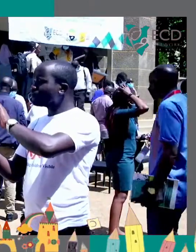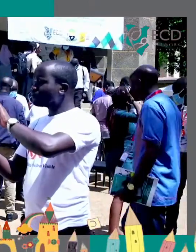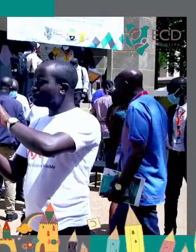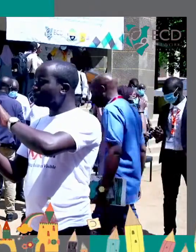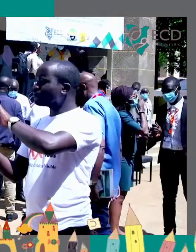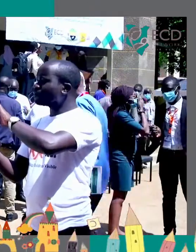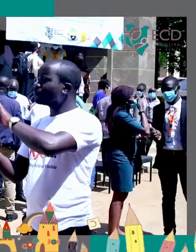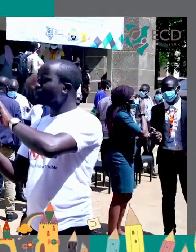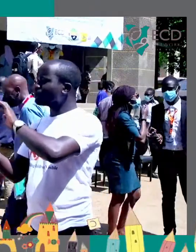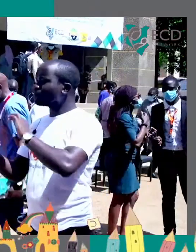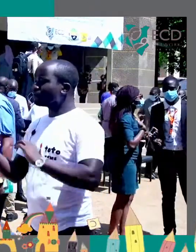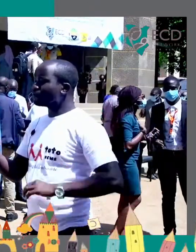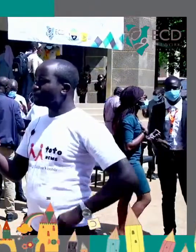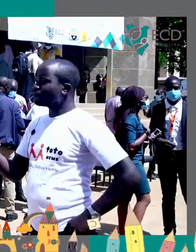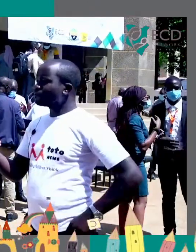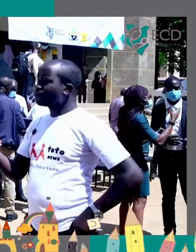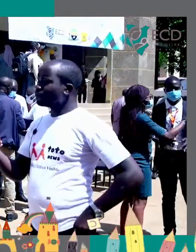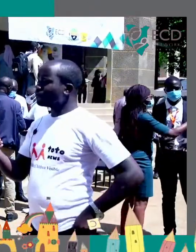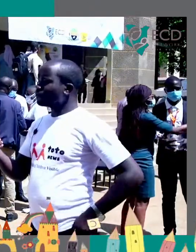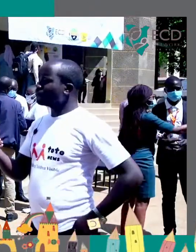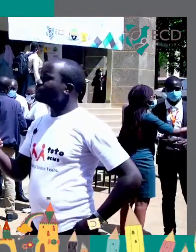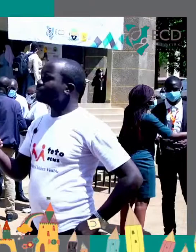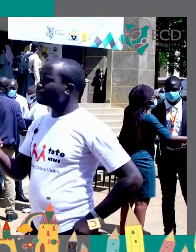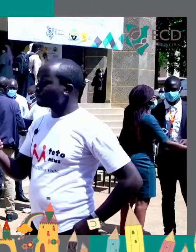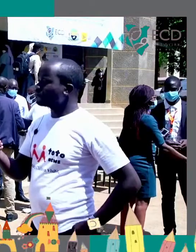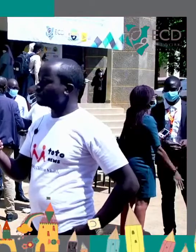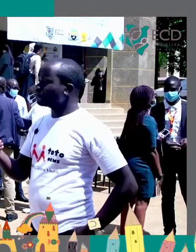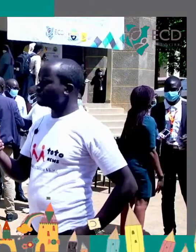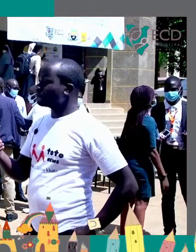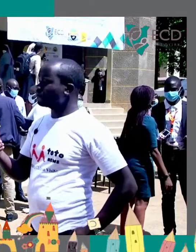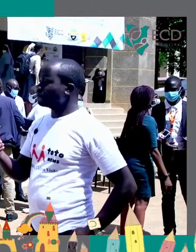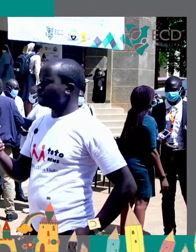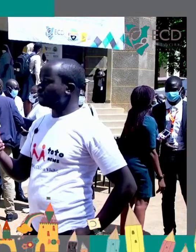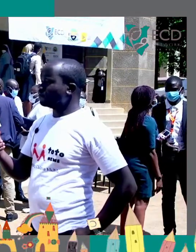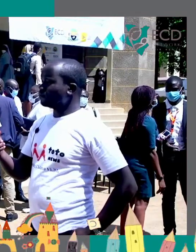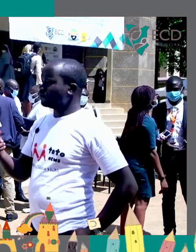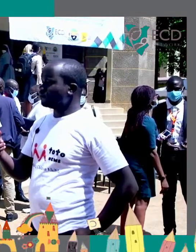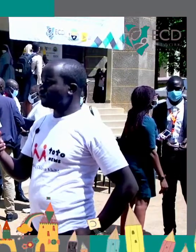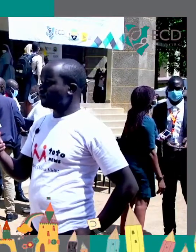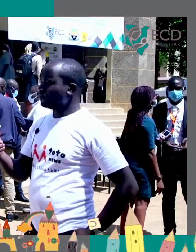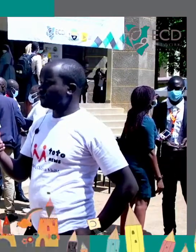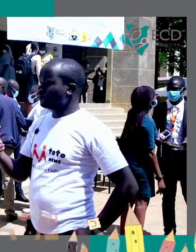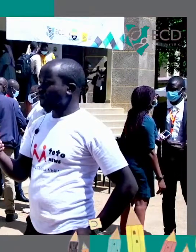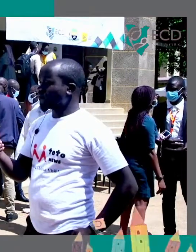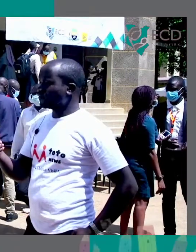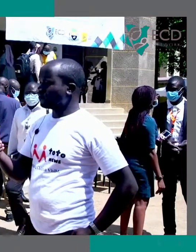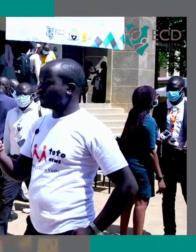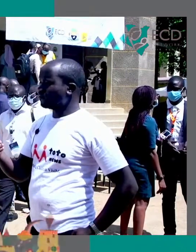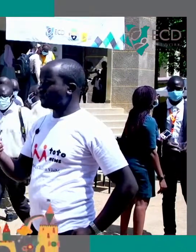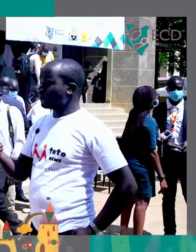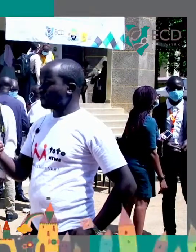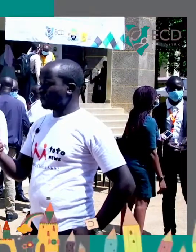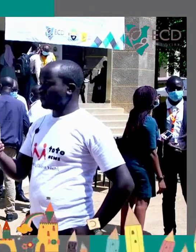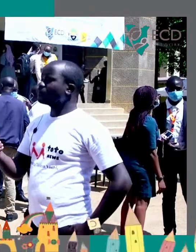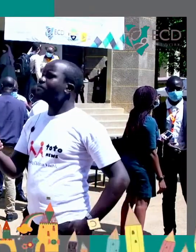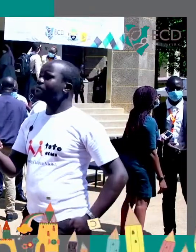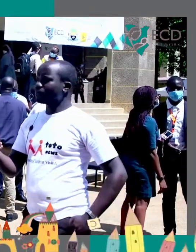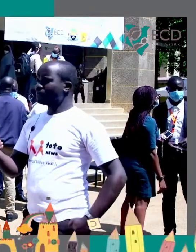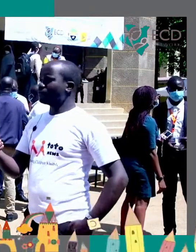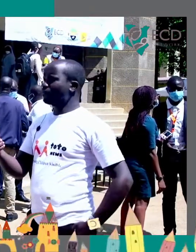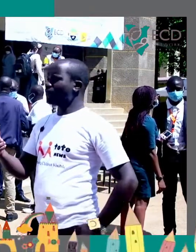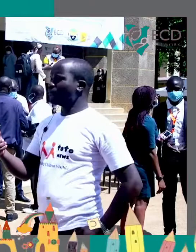COVID-19 situation and how that affects young children, teenage pregnancies, and how we can rally our